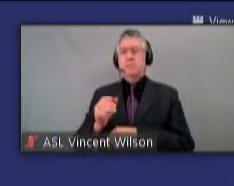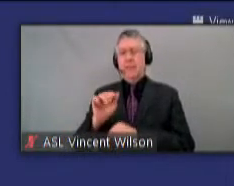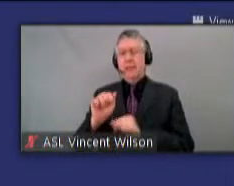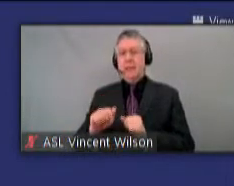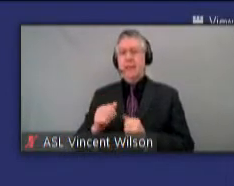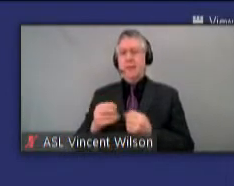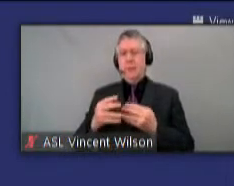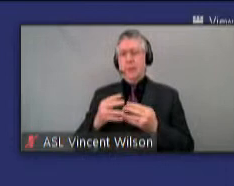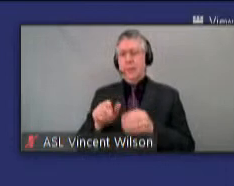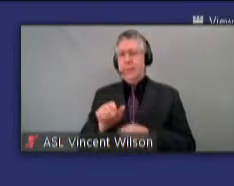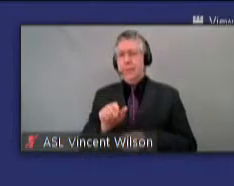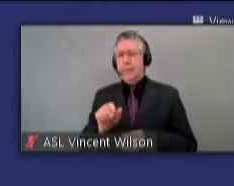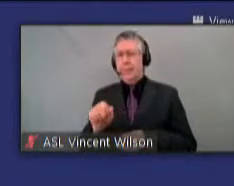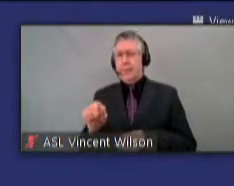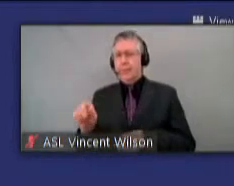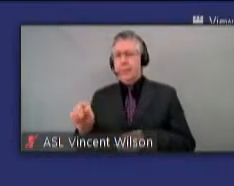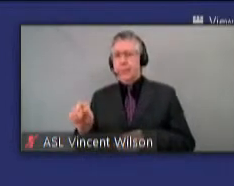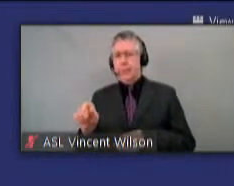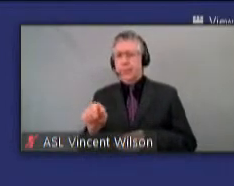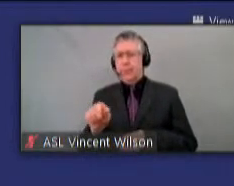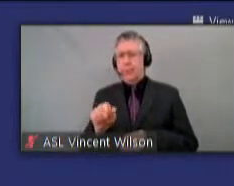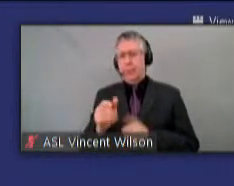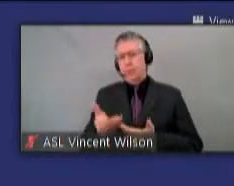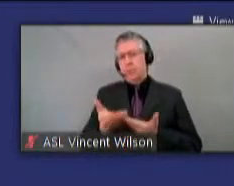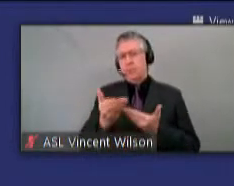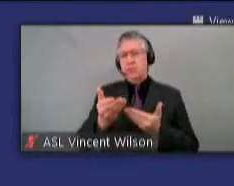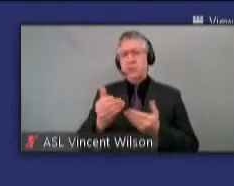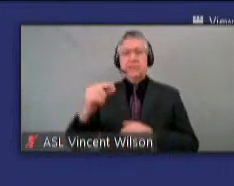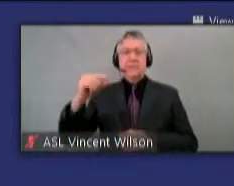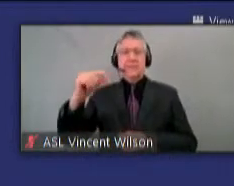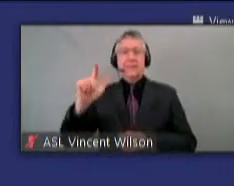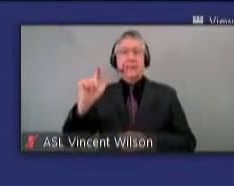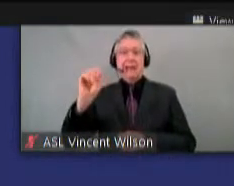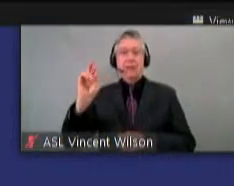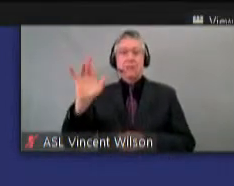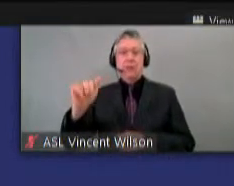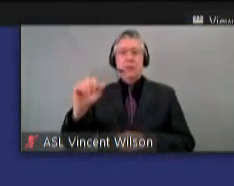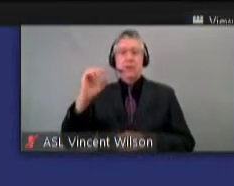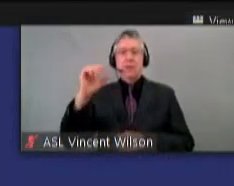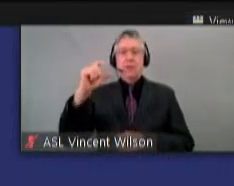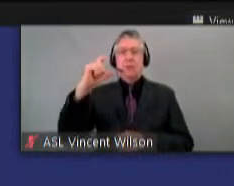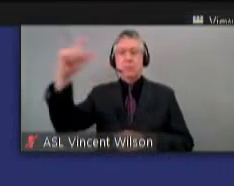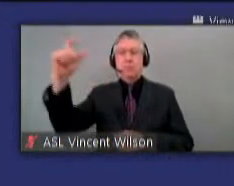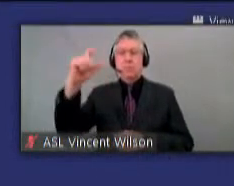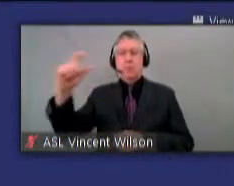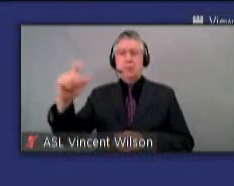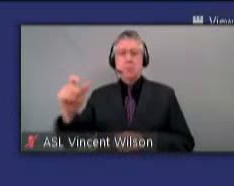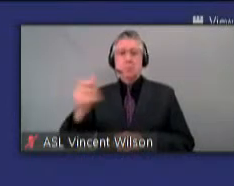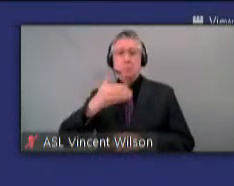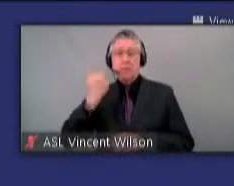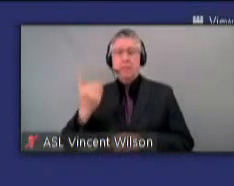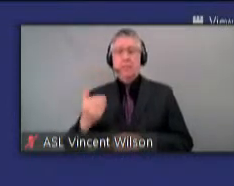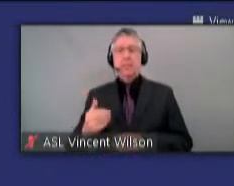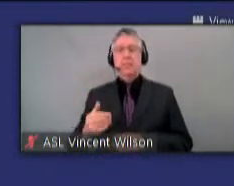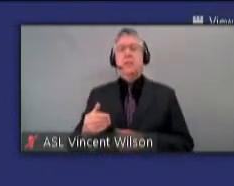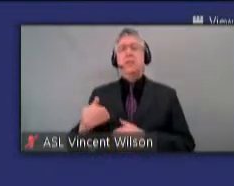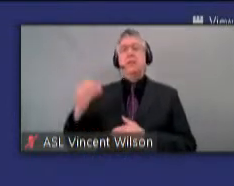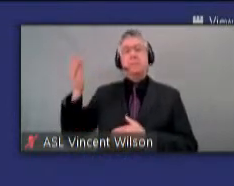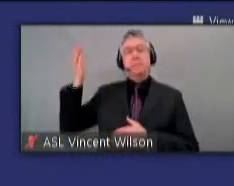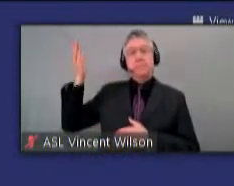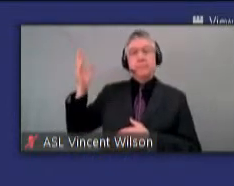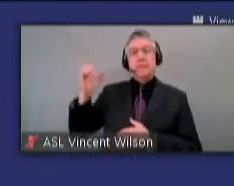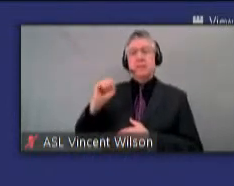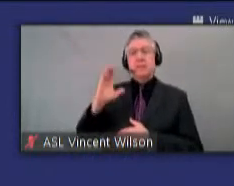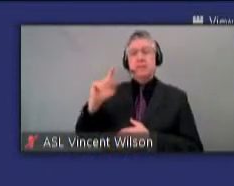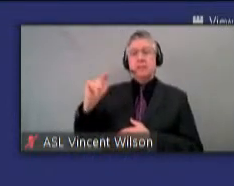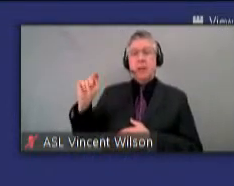to customize your view, and we do suggest trying gallery mode for the best display. Our presenters this morning are Director Scott Bookman, our